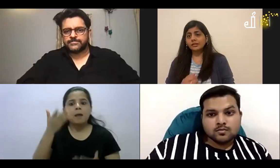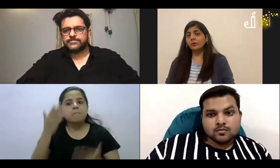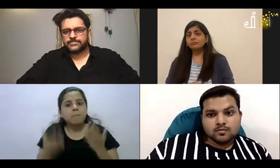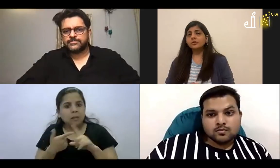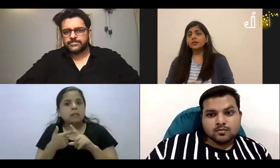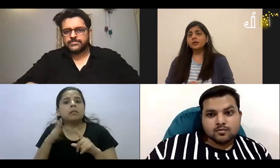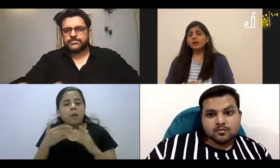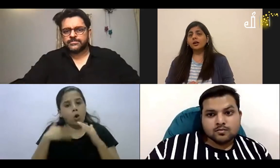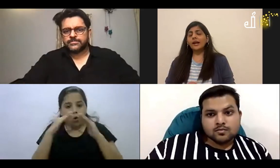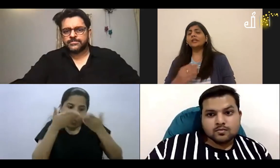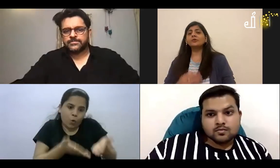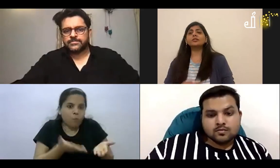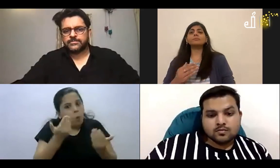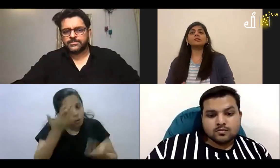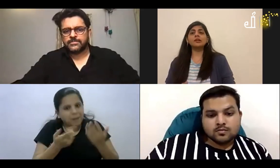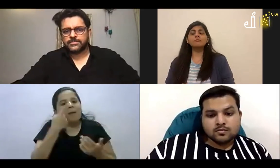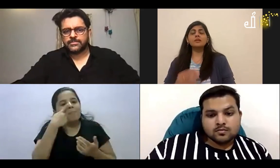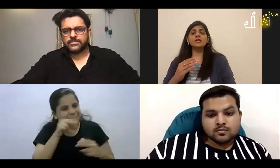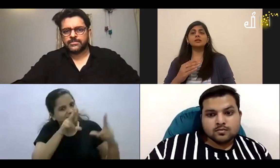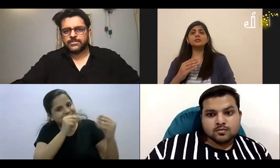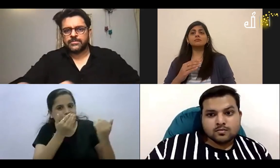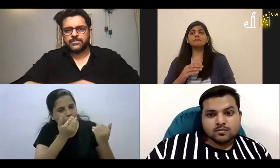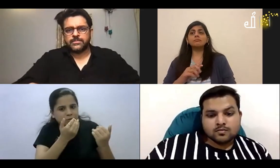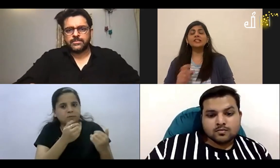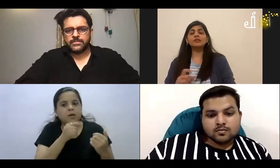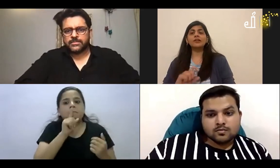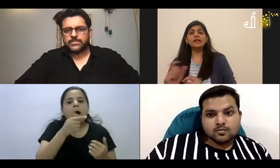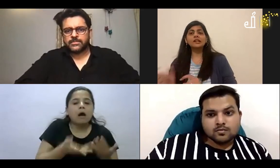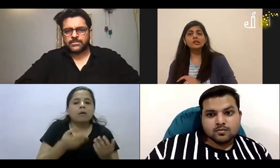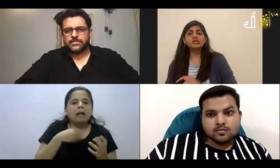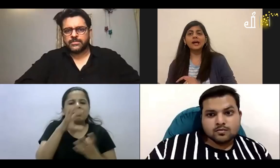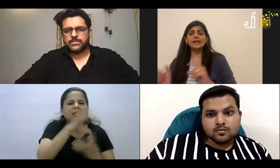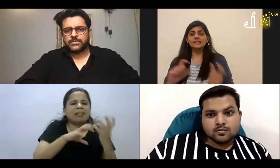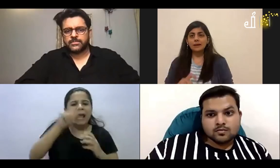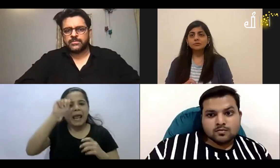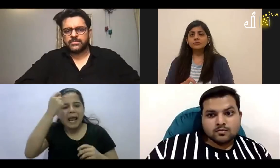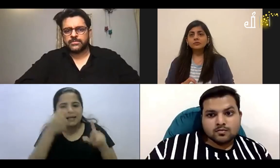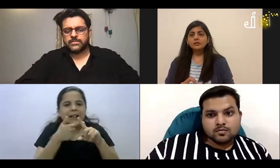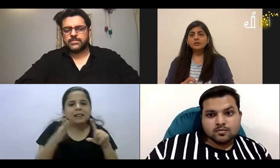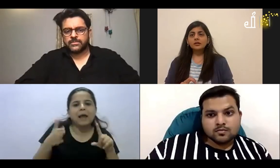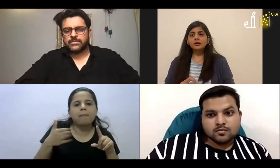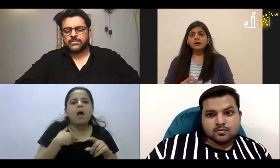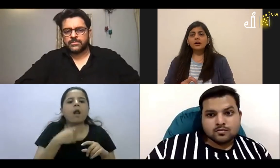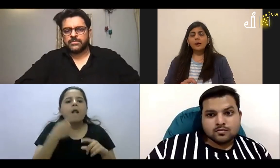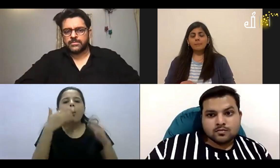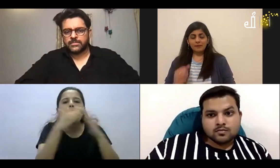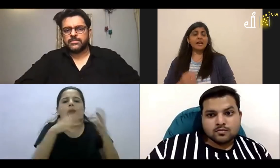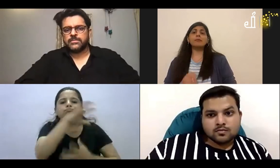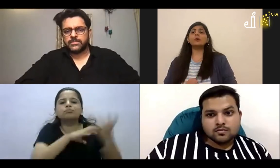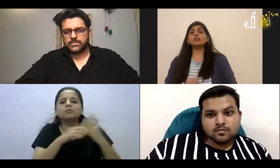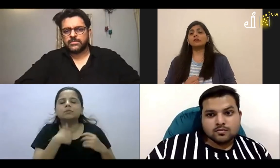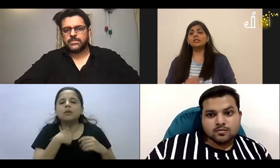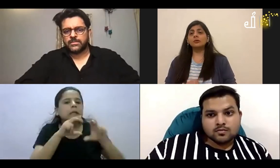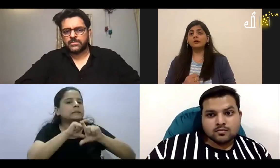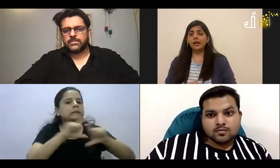Tamil at home. And I used to speak to them in mix of English and Tamil. But my